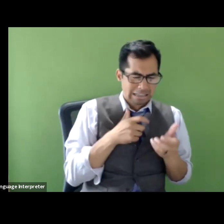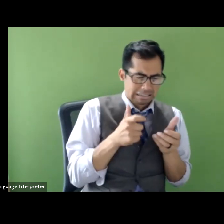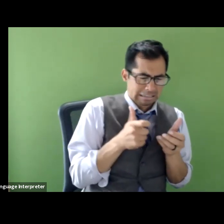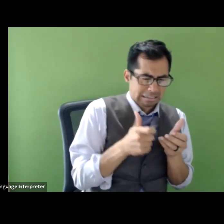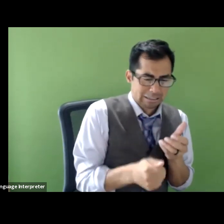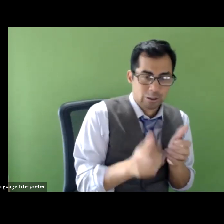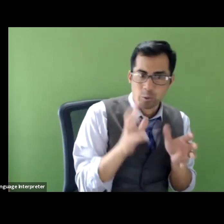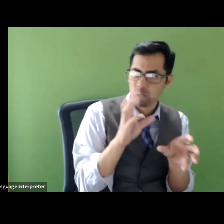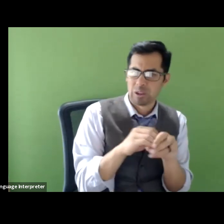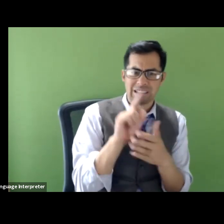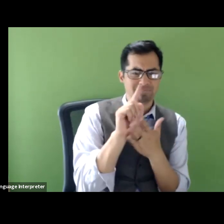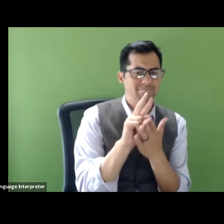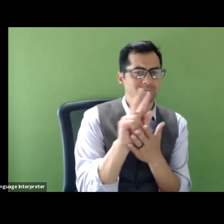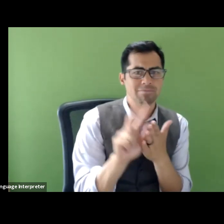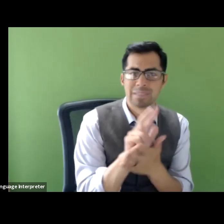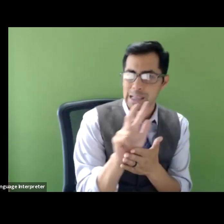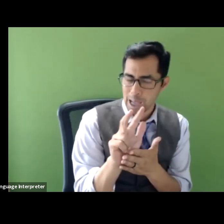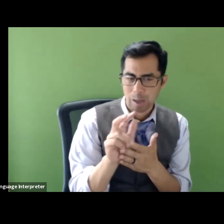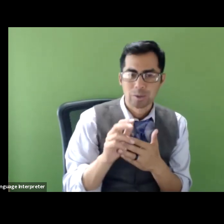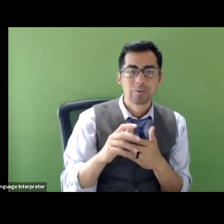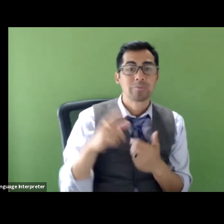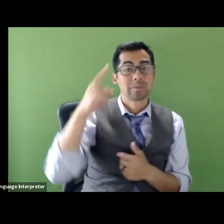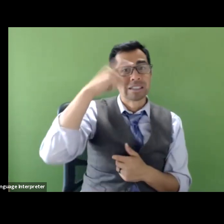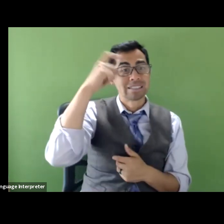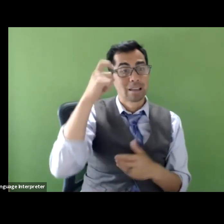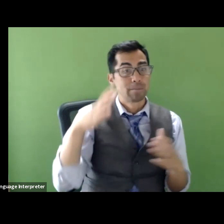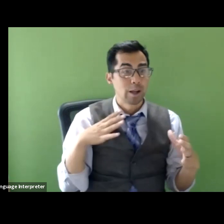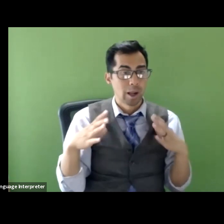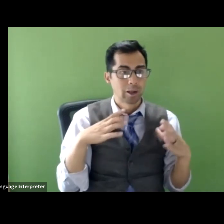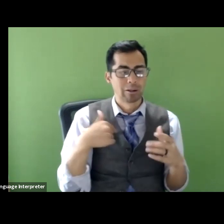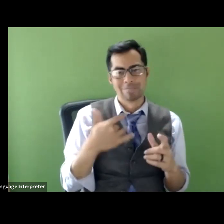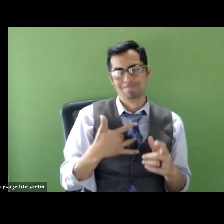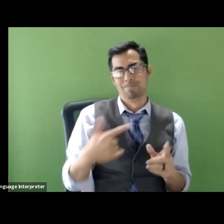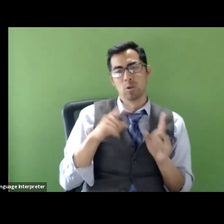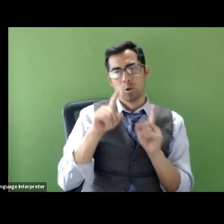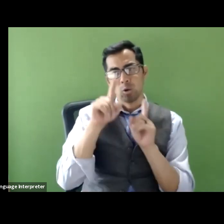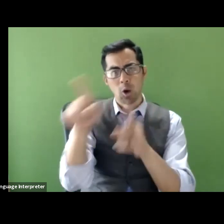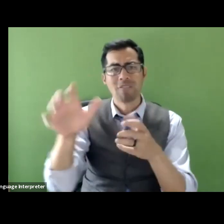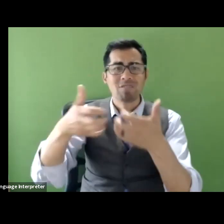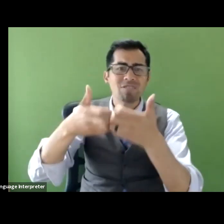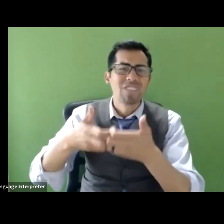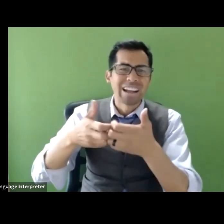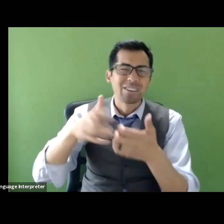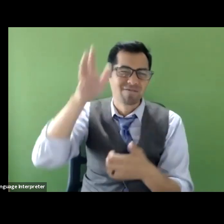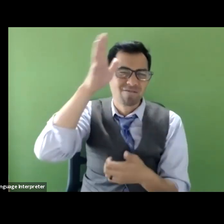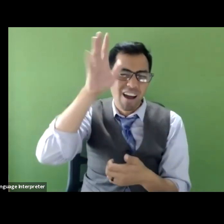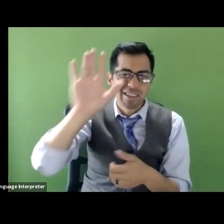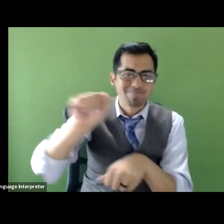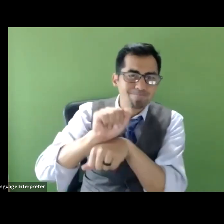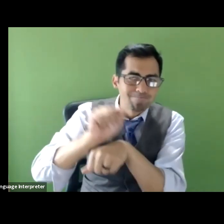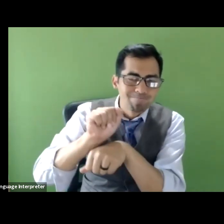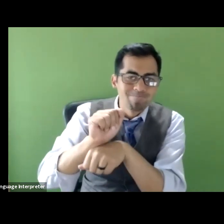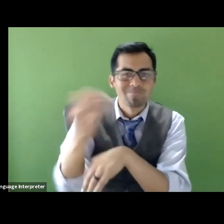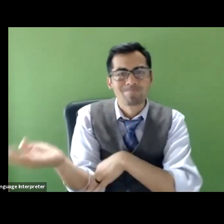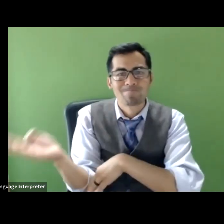within hours. During summer holidays, I often went with my father to his factory to spend the day there. On our